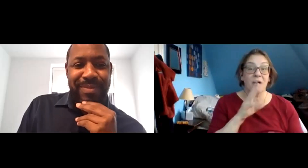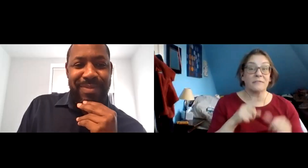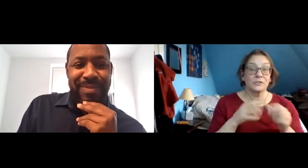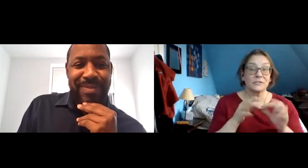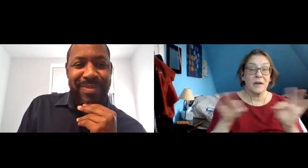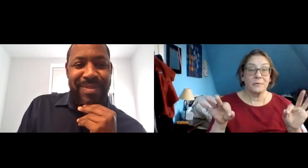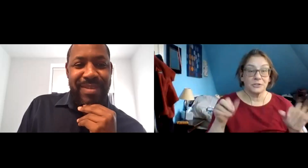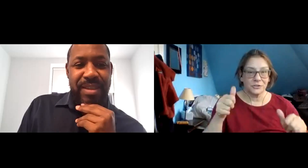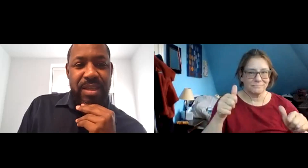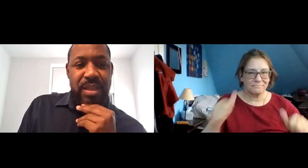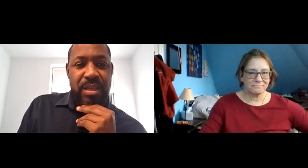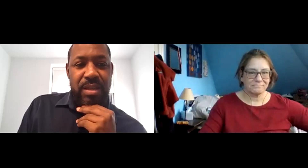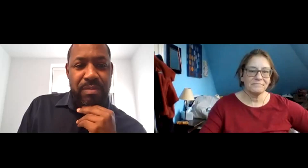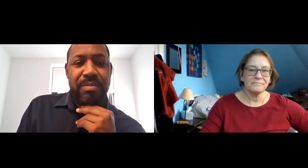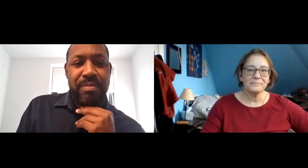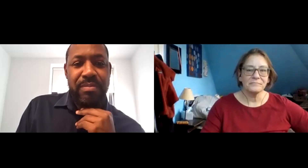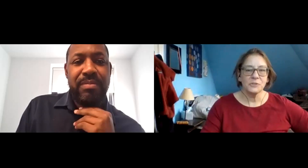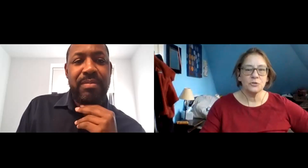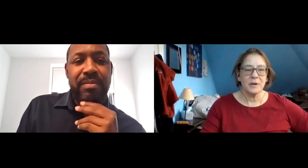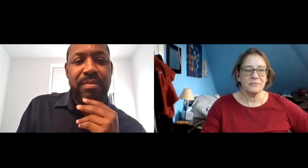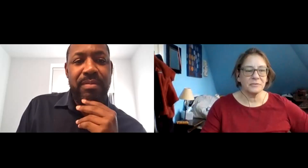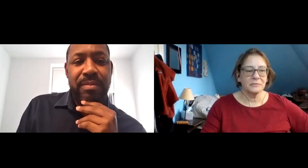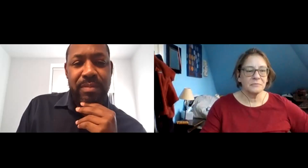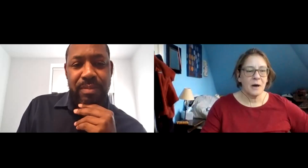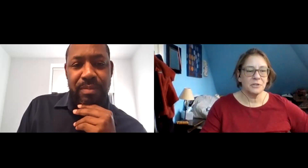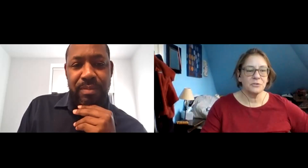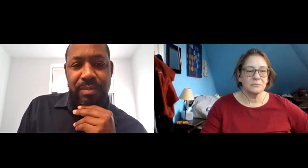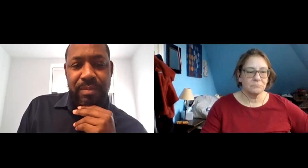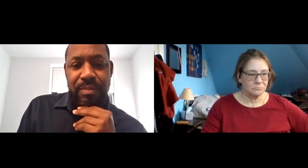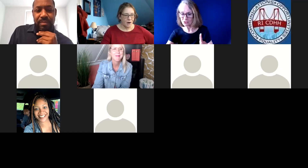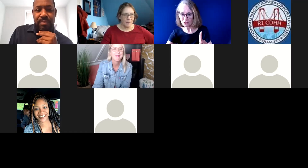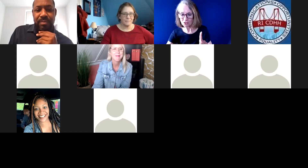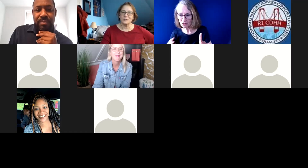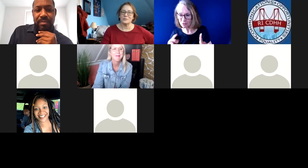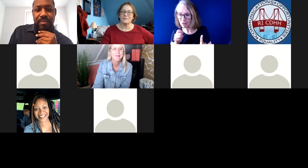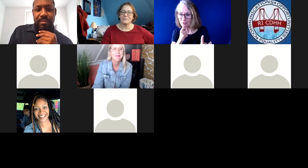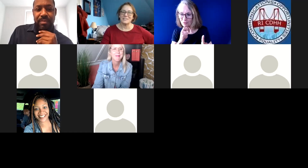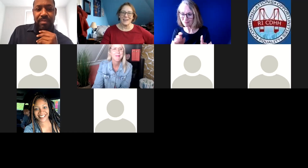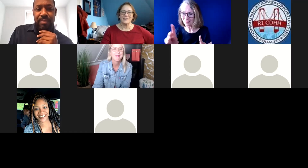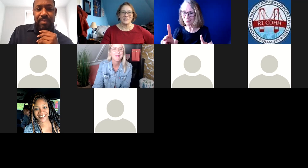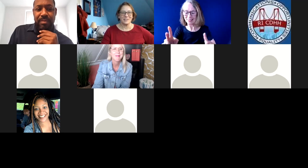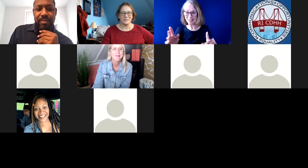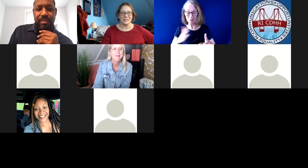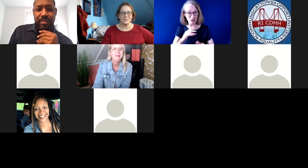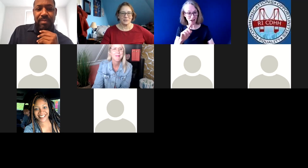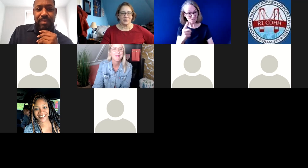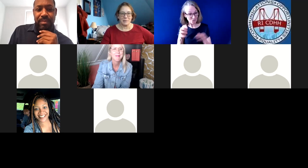Sure, I'm going to go ahead and speak. Just turn on your My microphone. first language, if I can turn on my